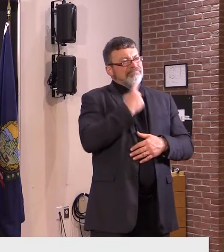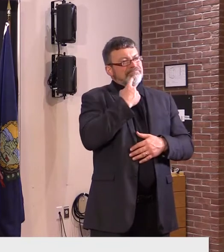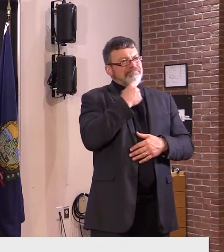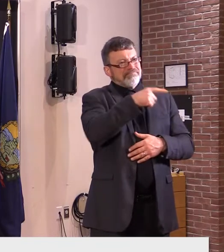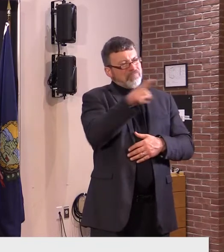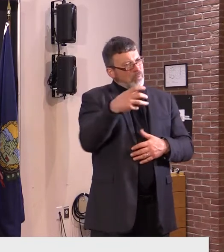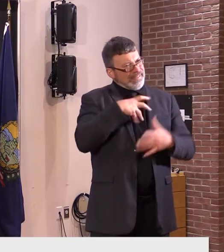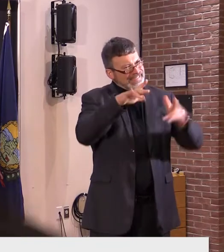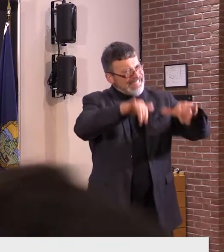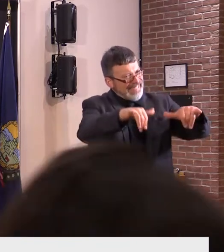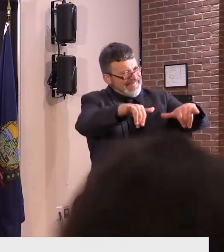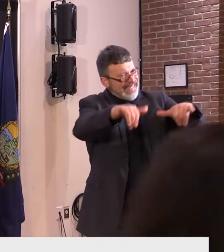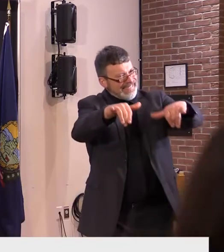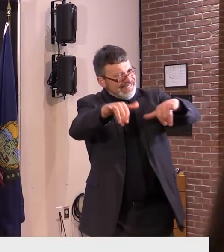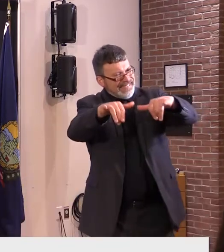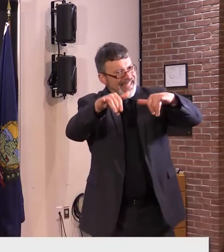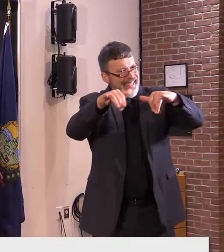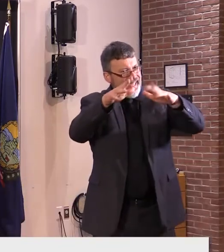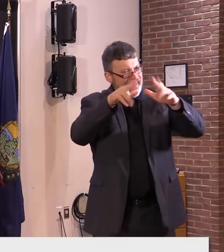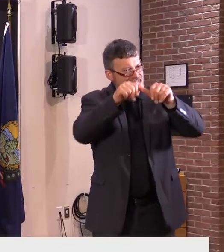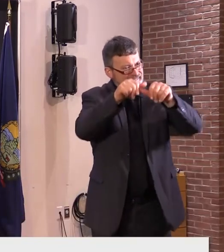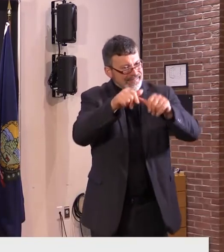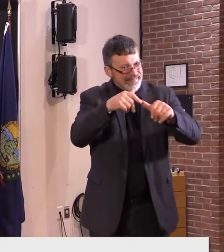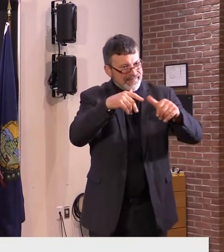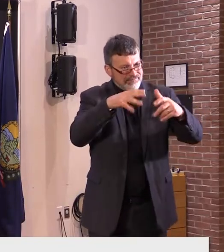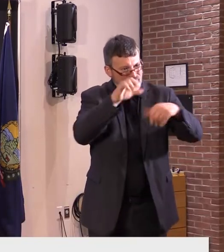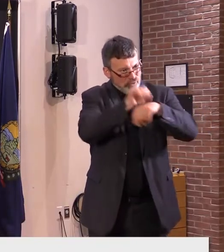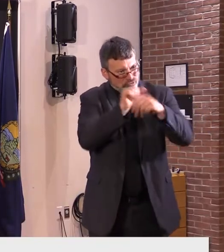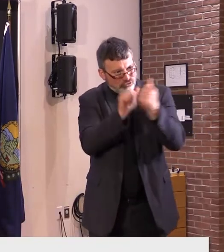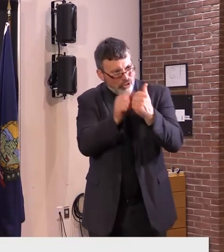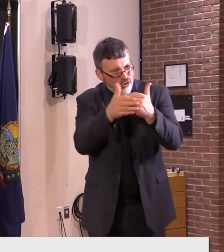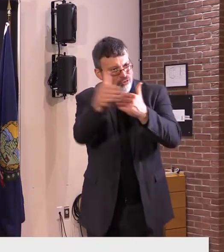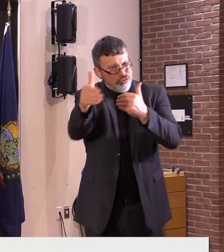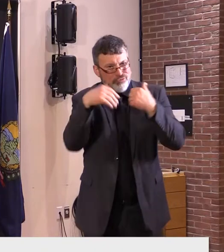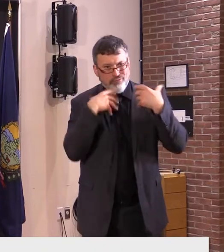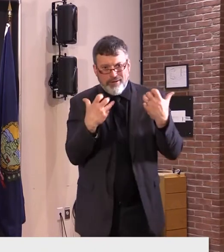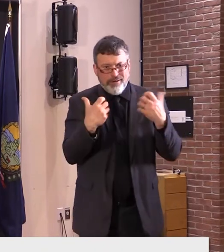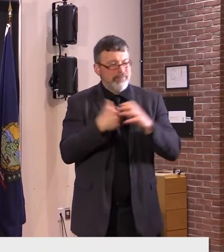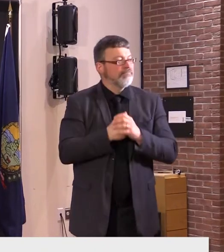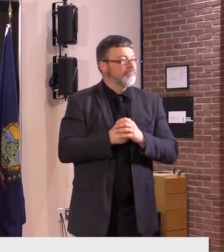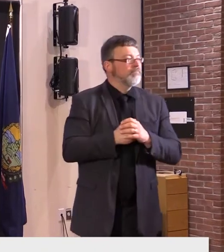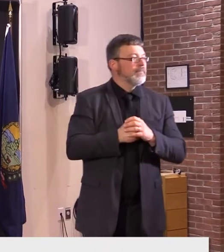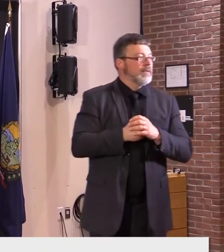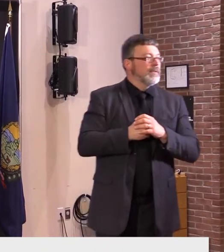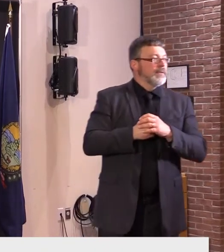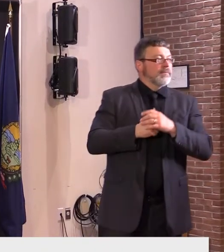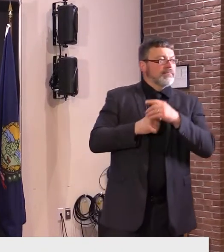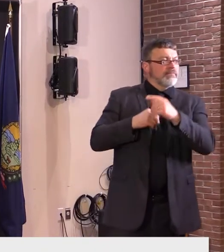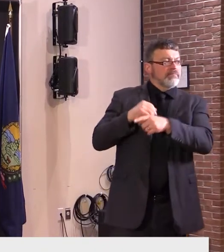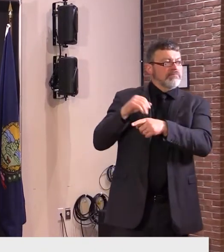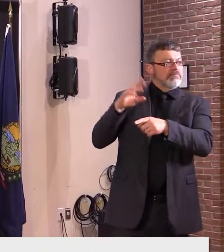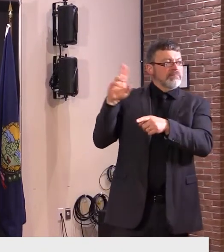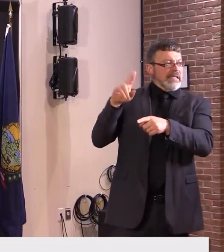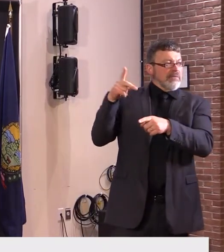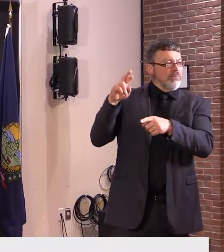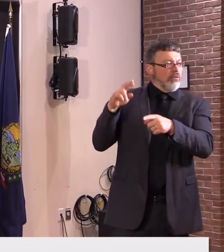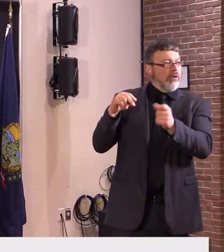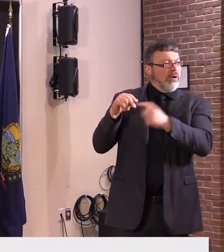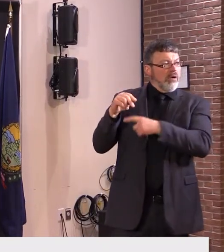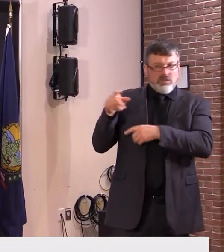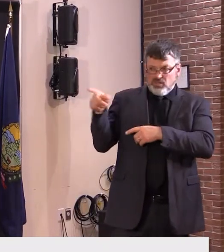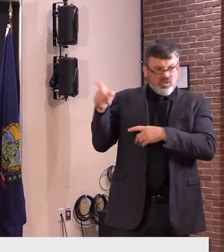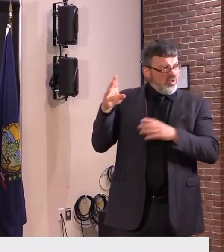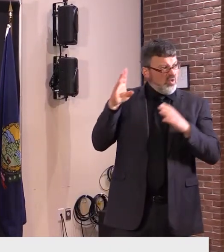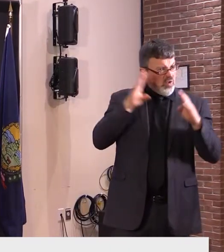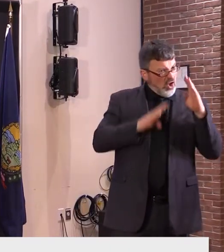you. I mean, it is a concern when so many leave at the same time. And again, when you think about this,